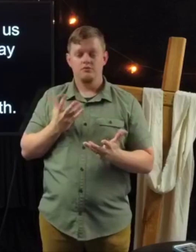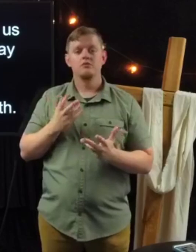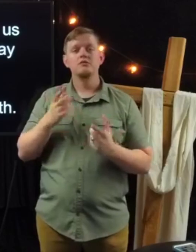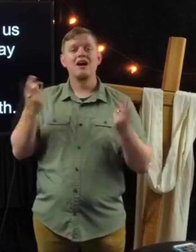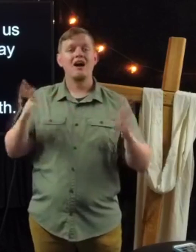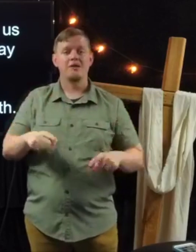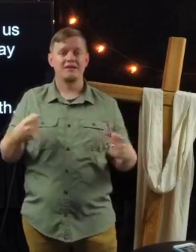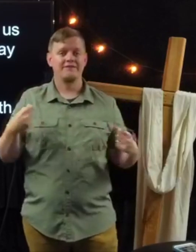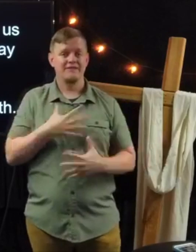fear, respond with fear.